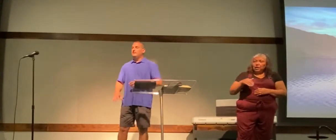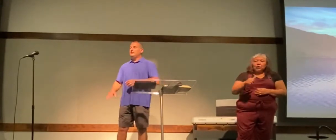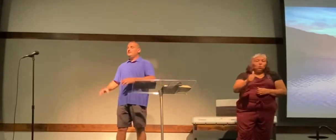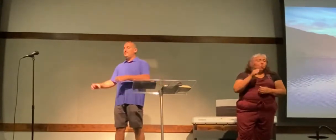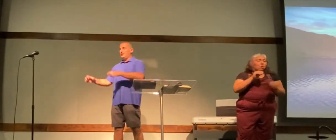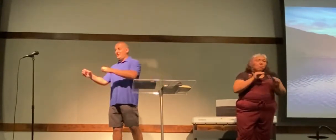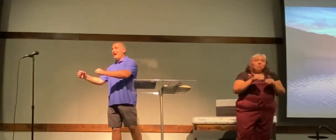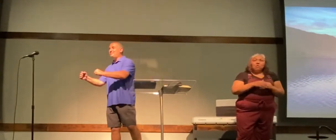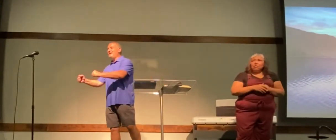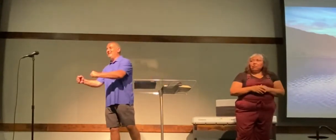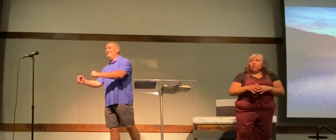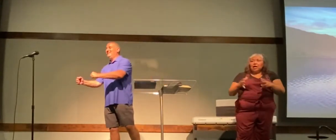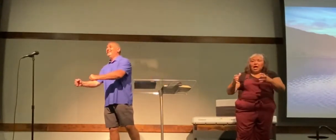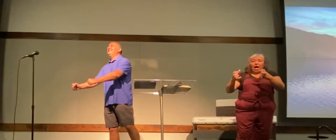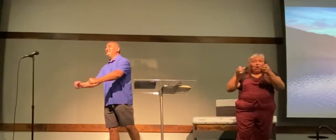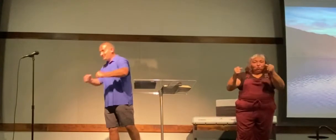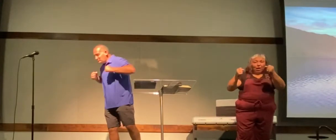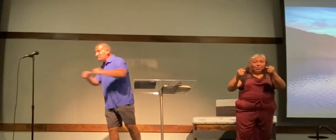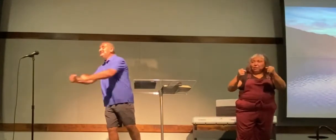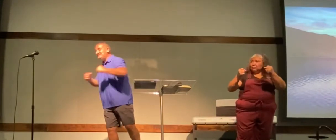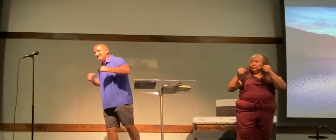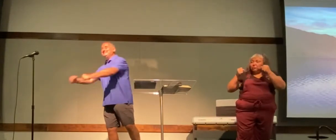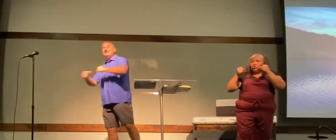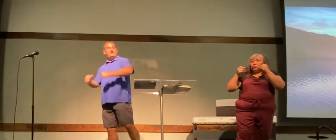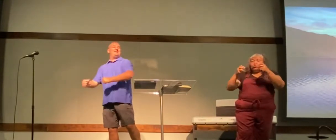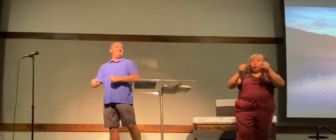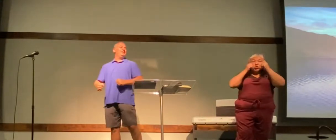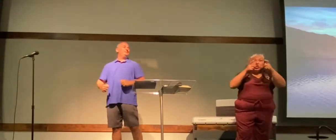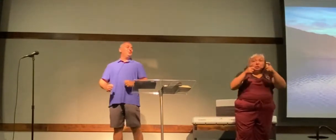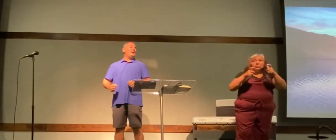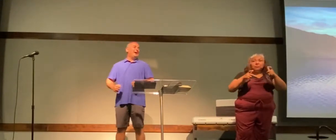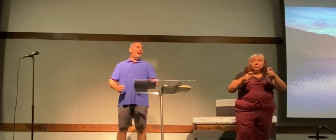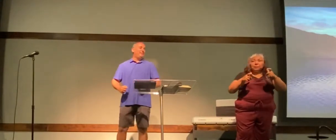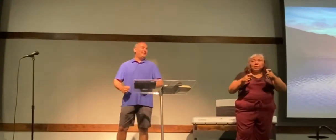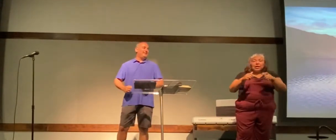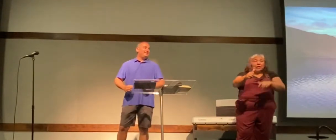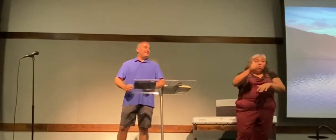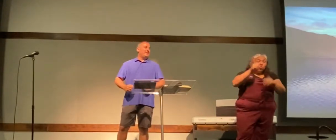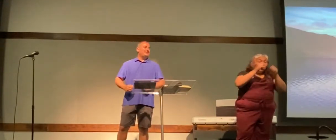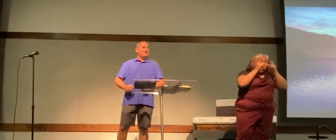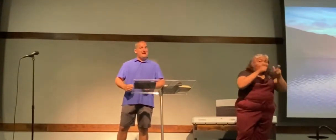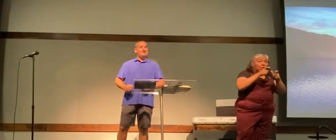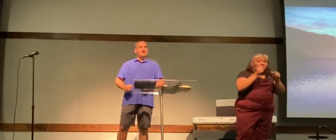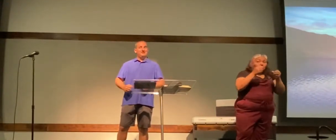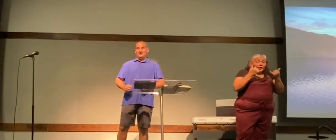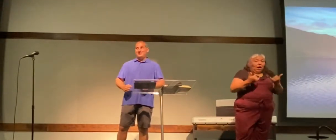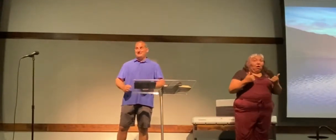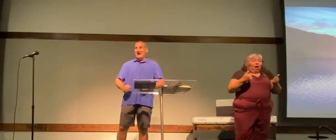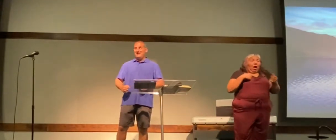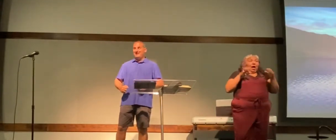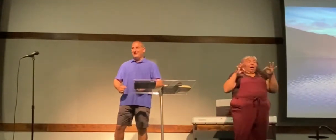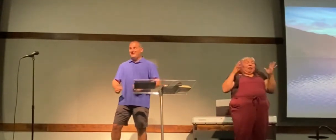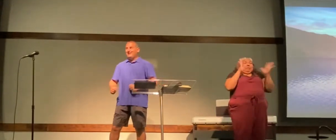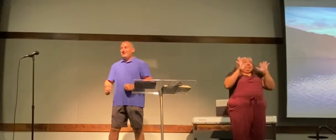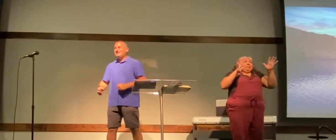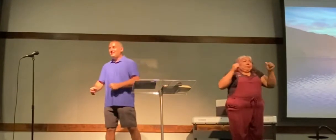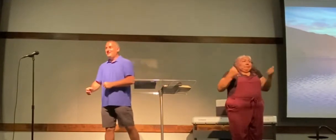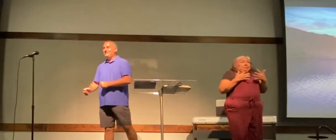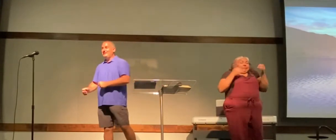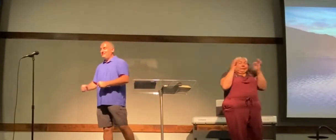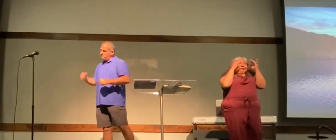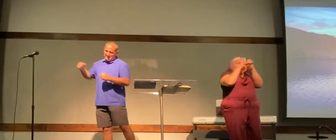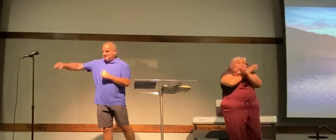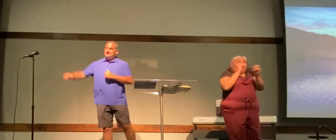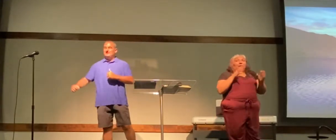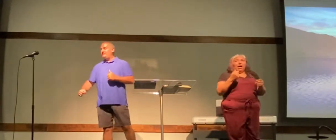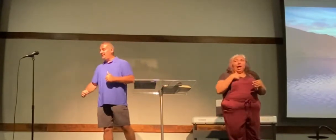move. So I grabbed him, and I was like, wake up, and he wouldn't wake up. Right, so now I'm a little freaked out here. And so